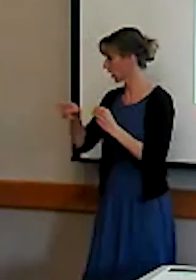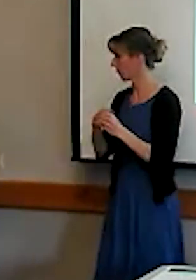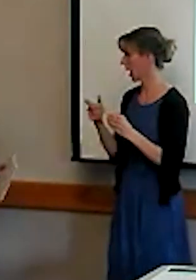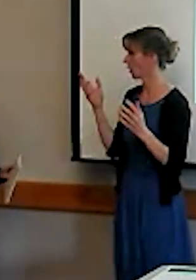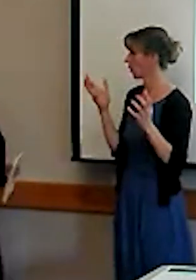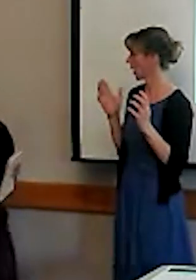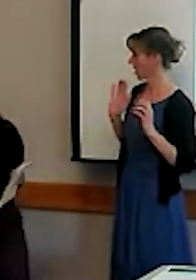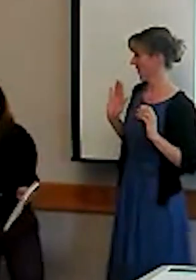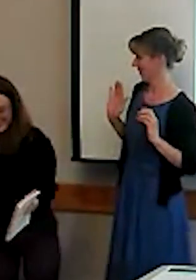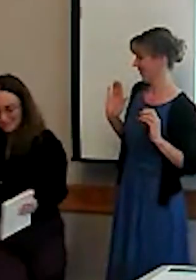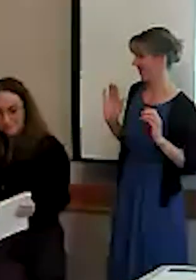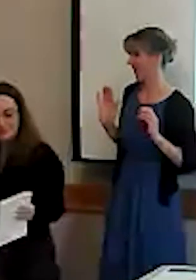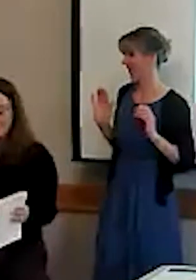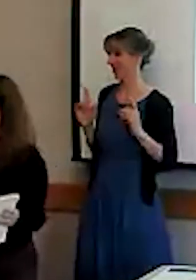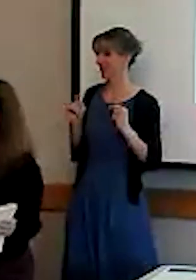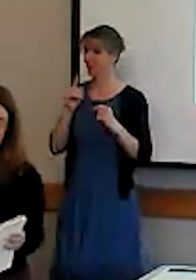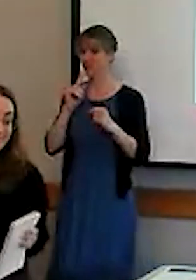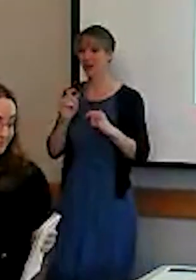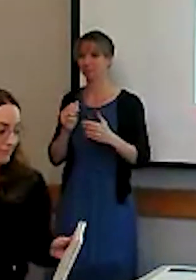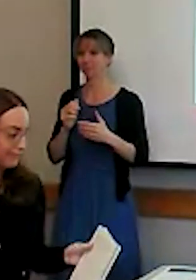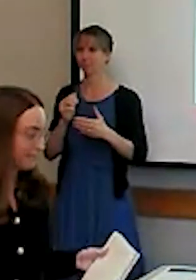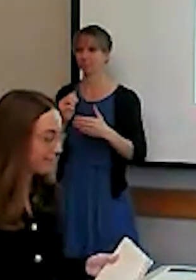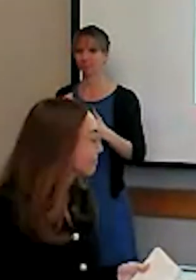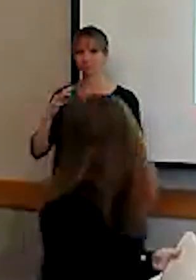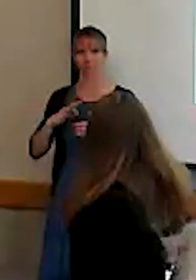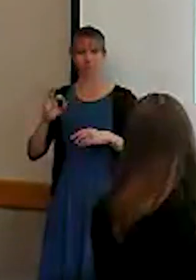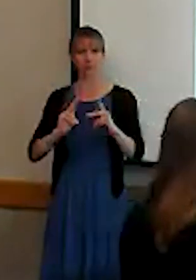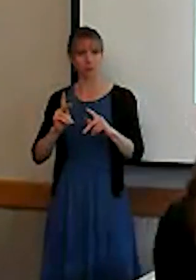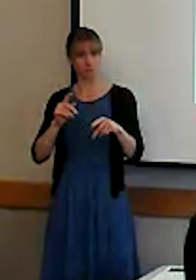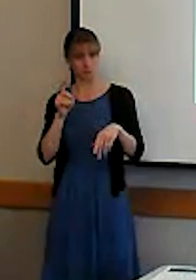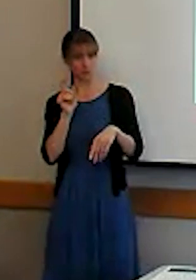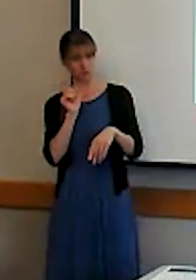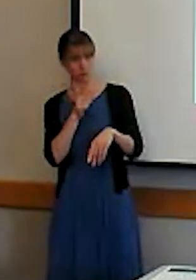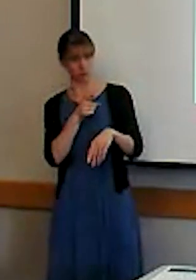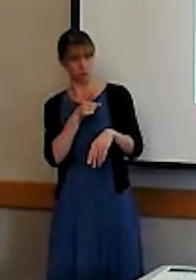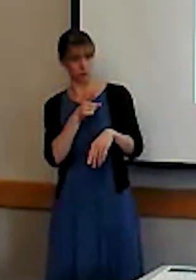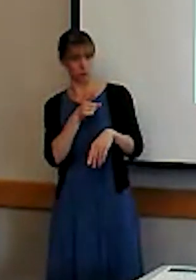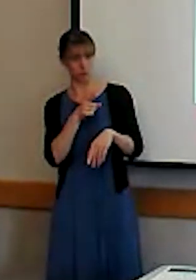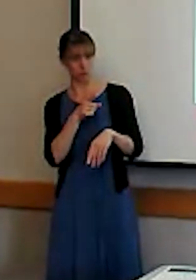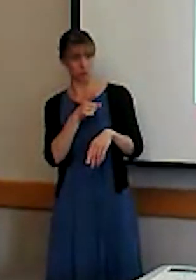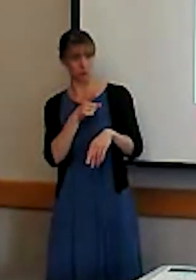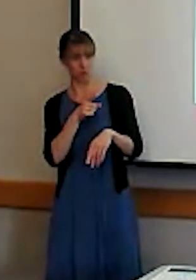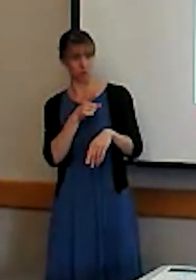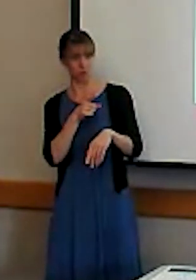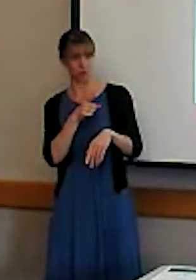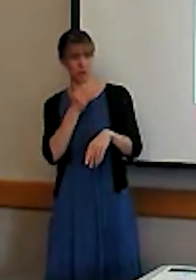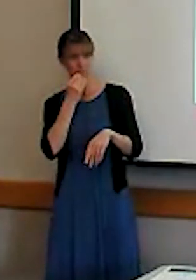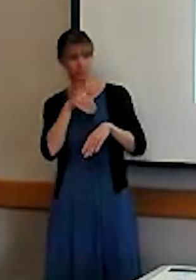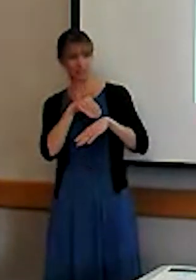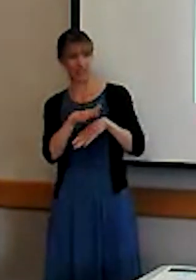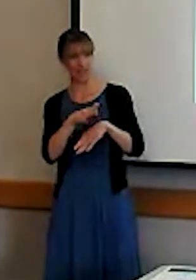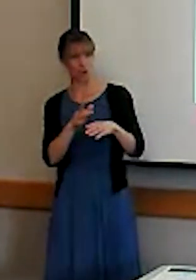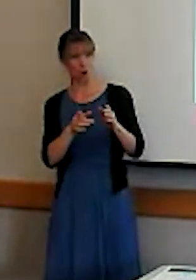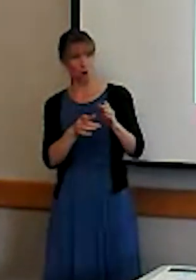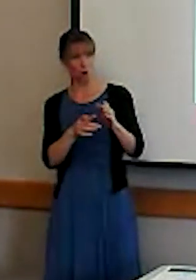About what you're able to do for people. And do you send the meals one at a time